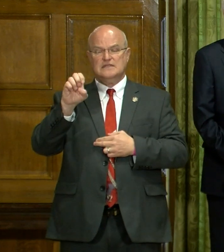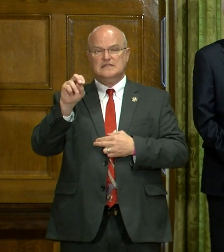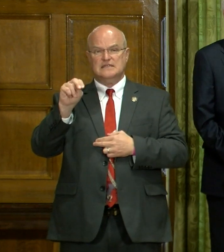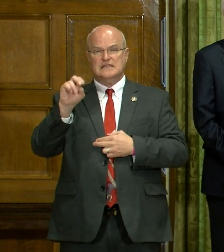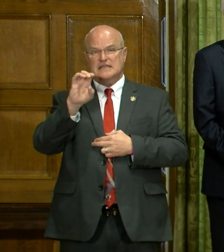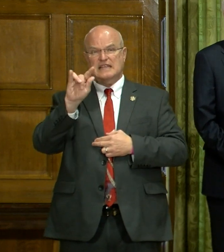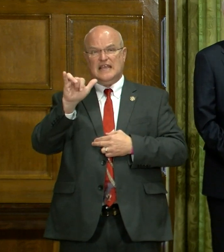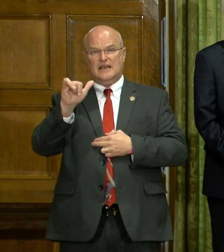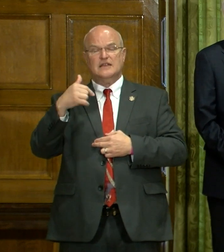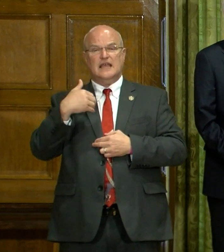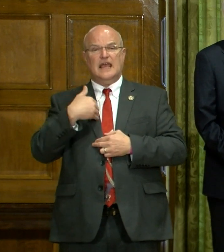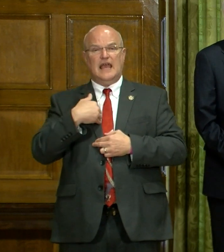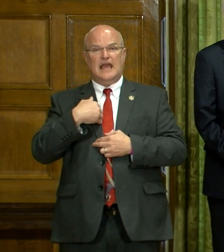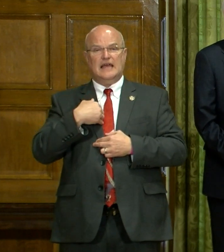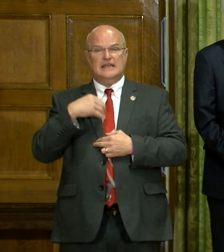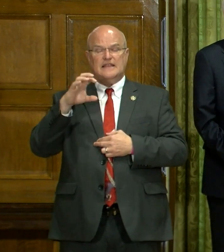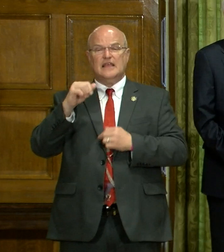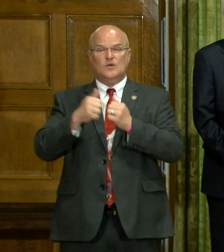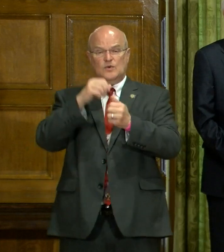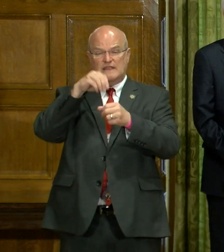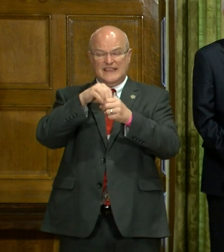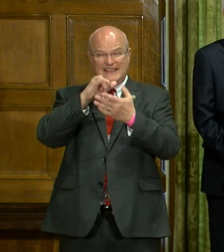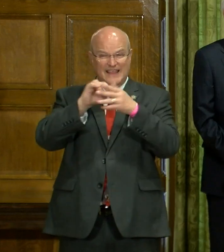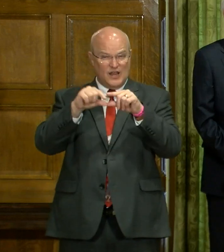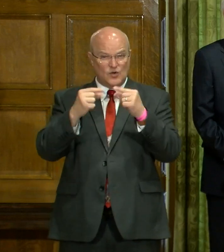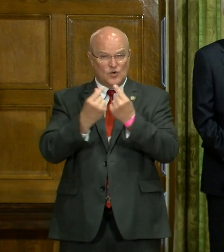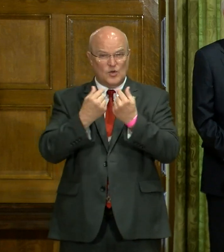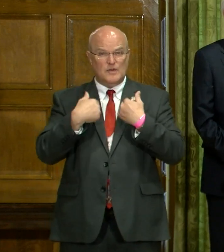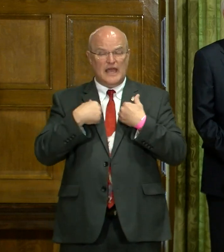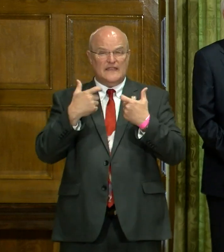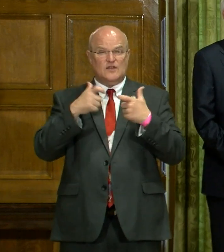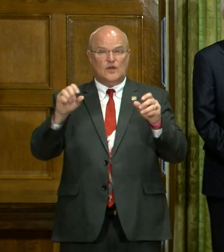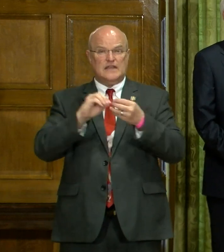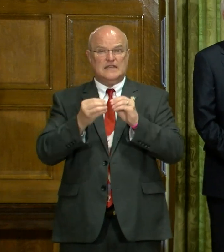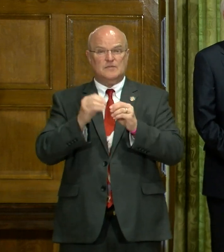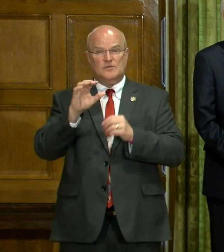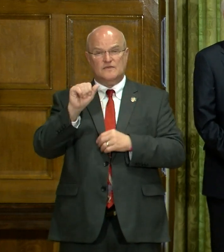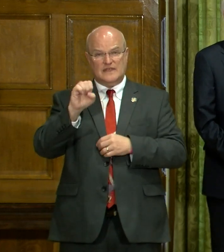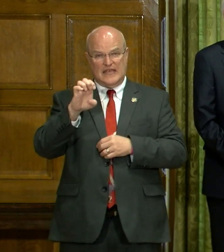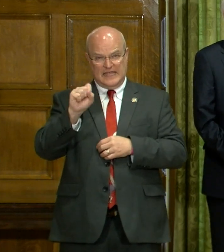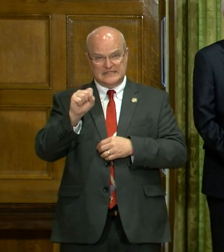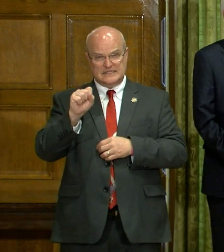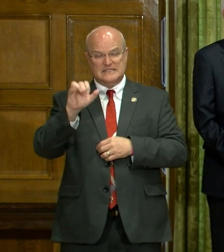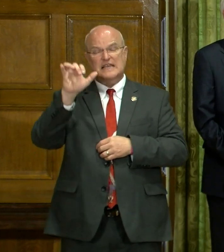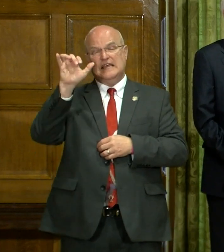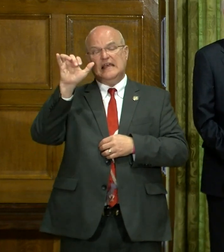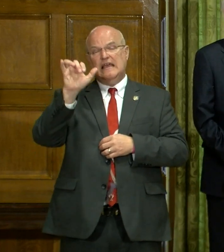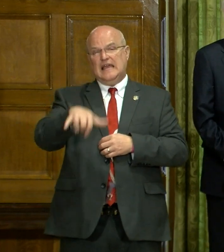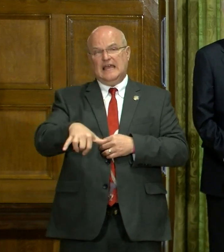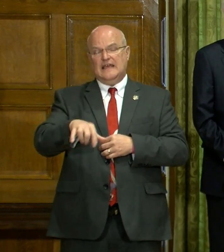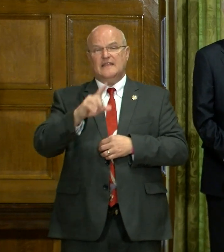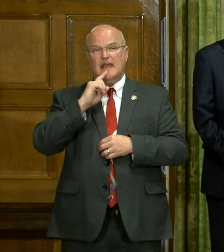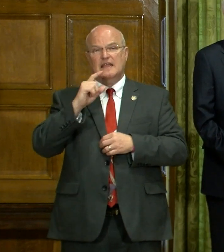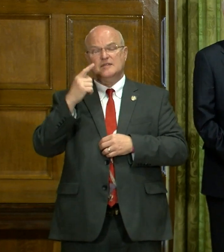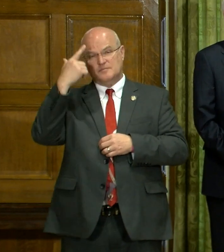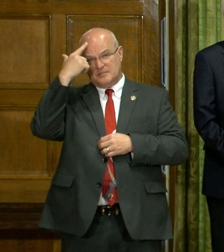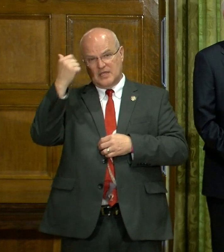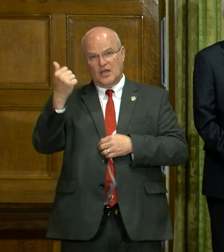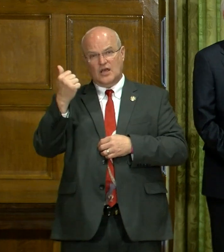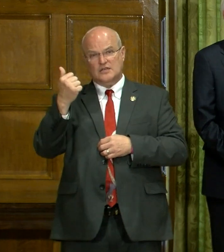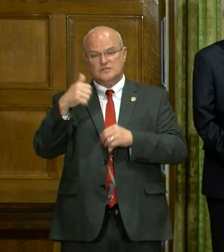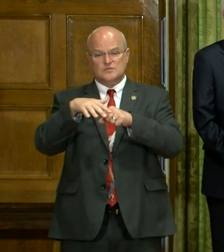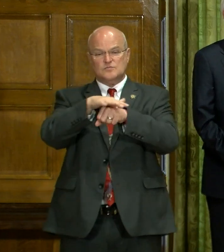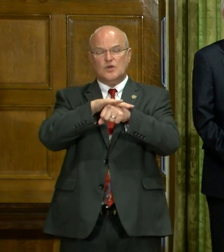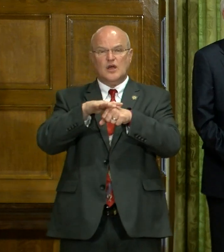that has is the county within that group that has the greatest number of cases, and that is largely due to